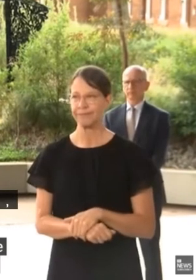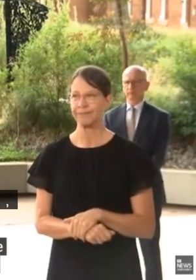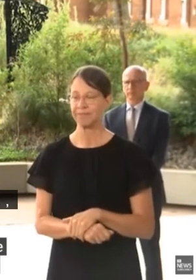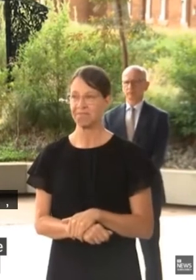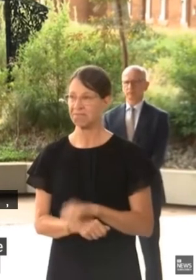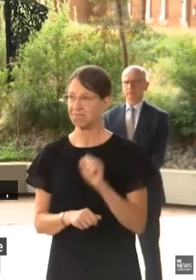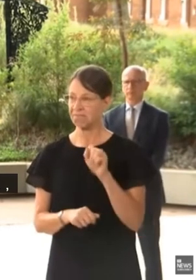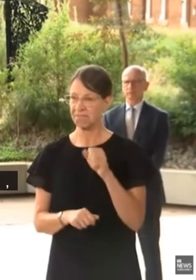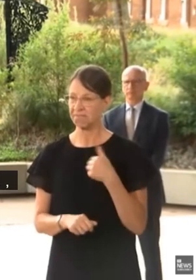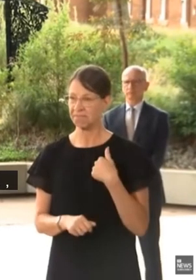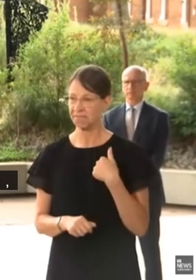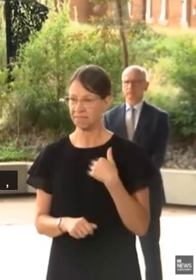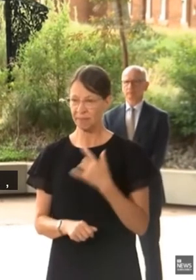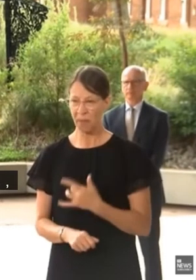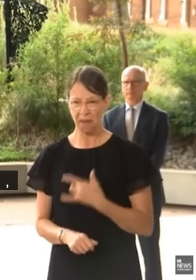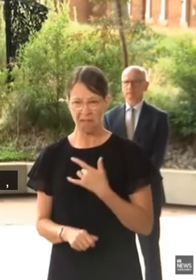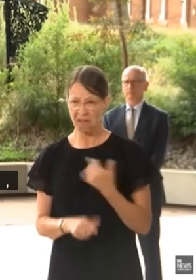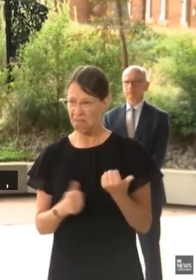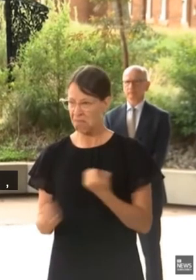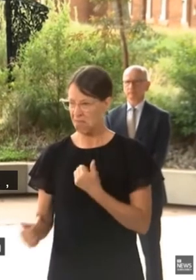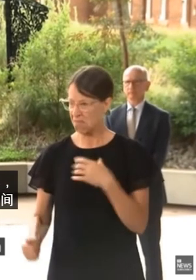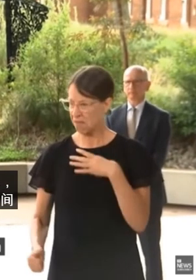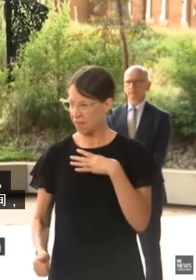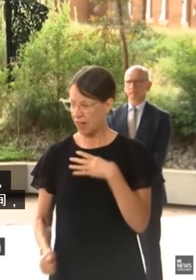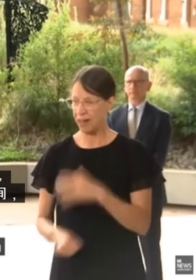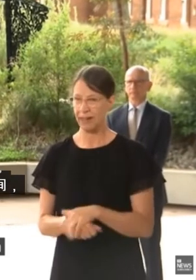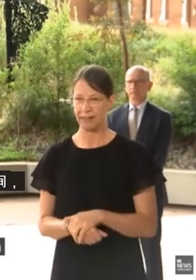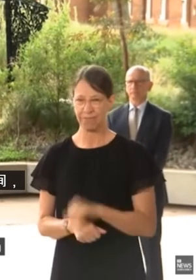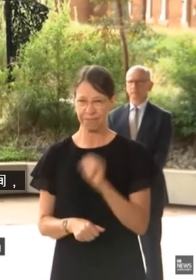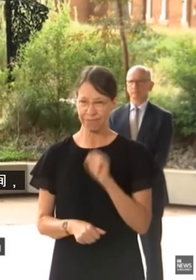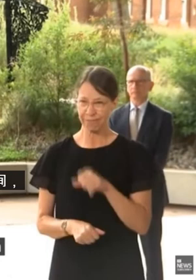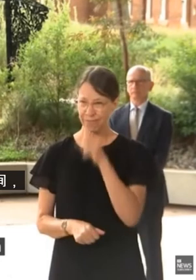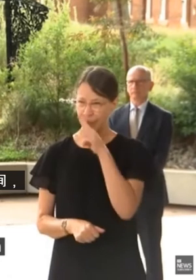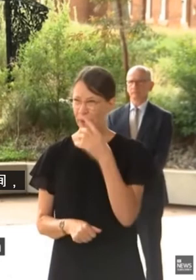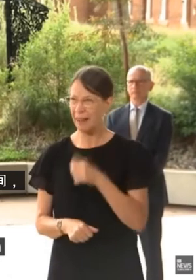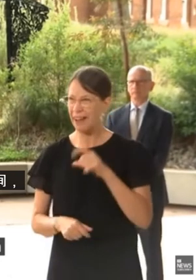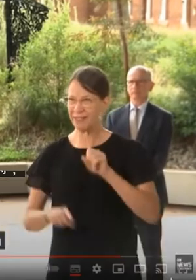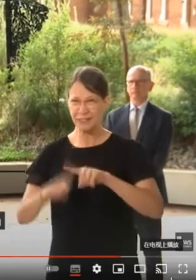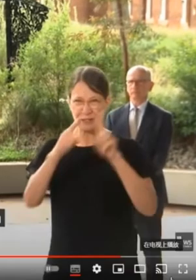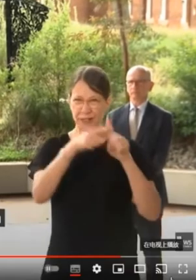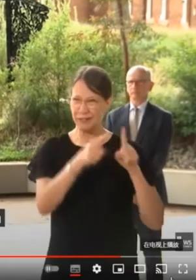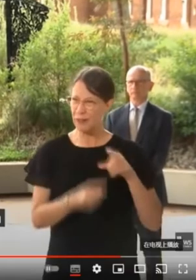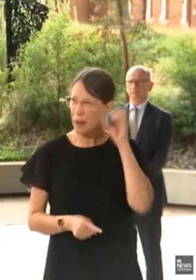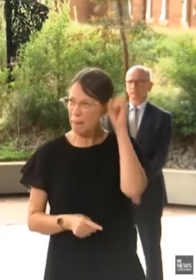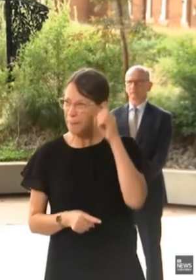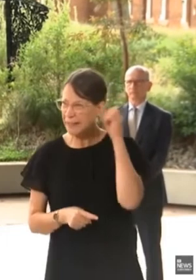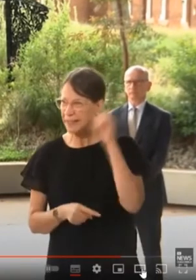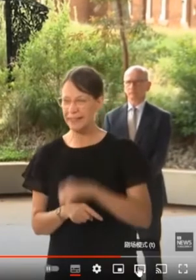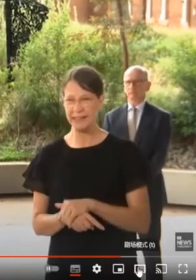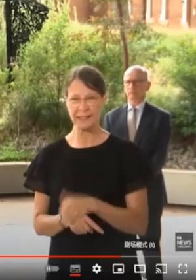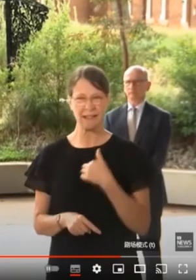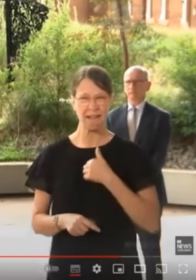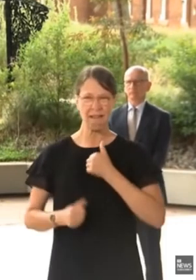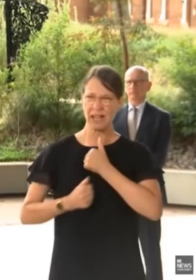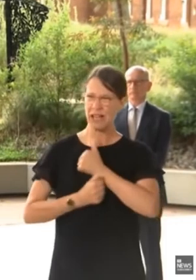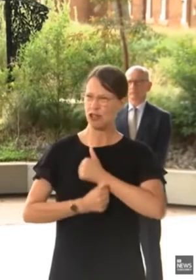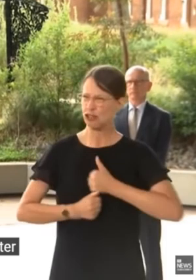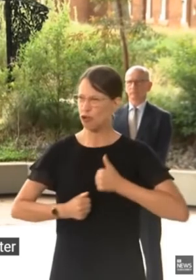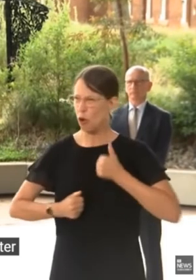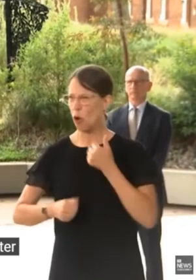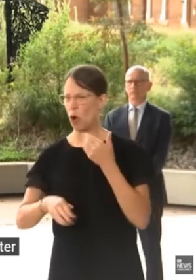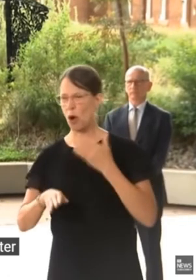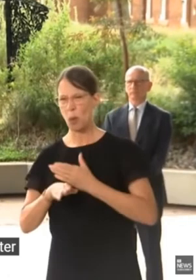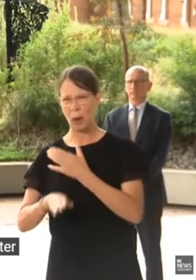different opinions. I enjoy, and the time that I've been Premier and Treasurer and Finance